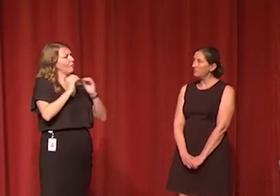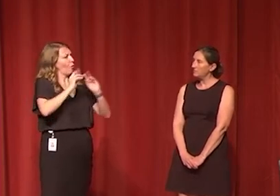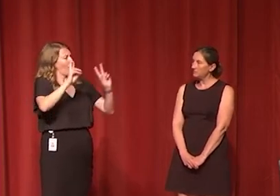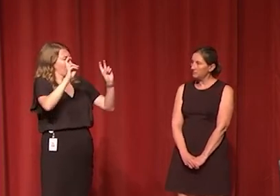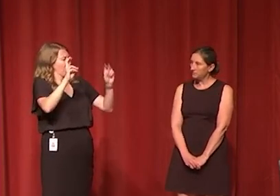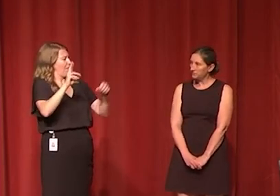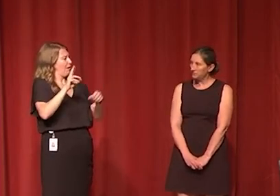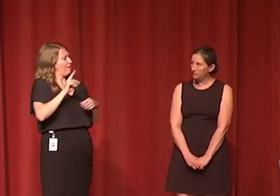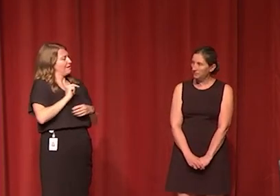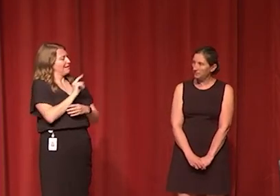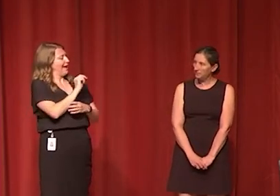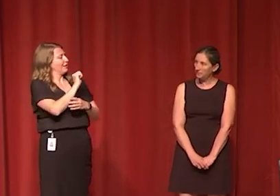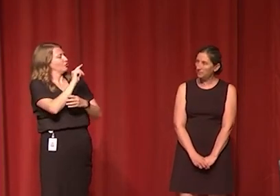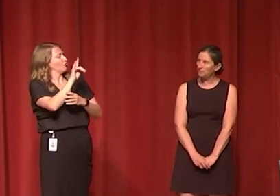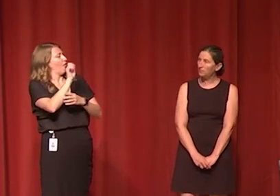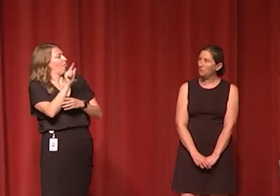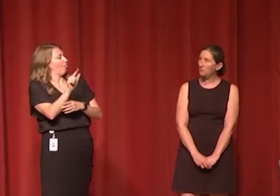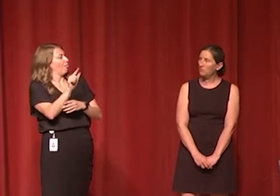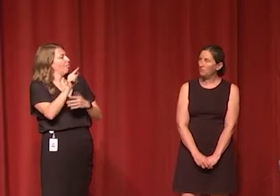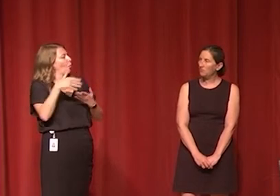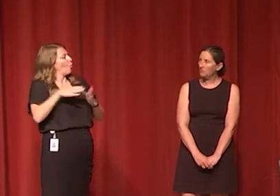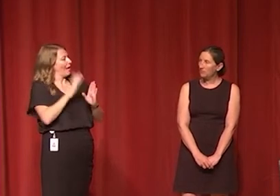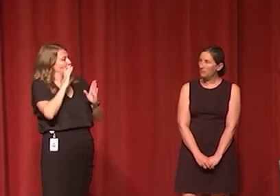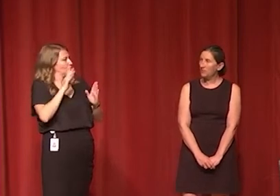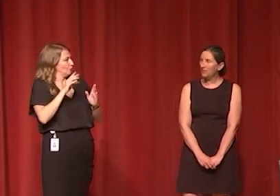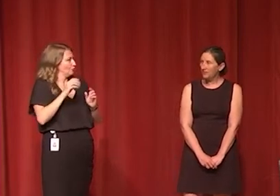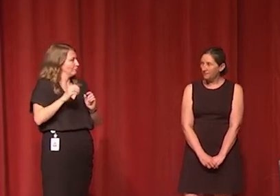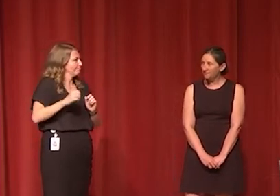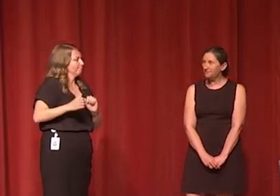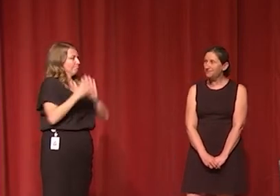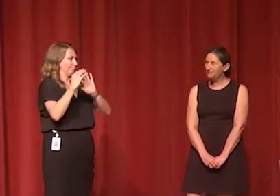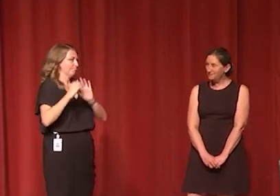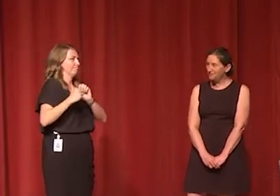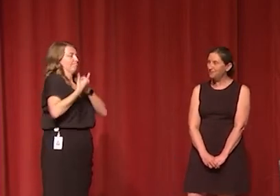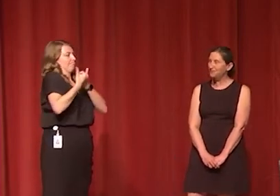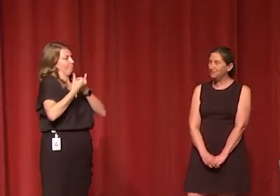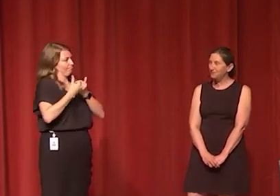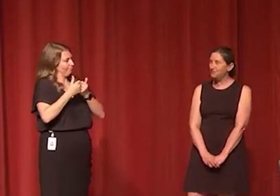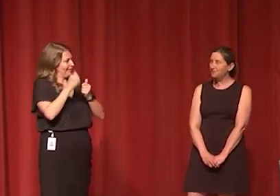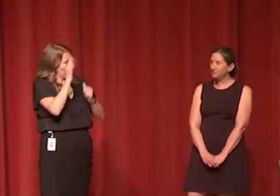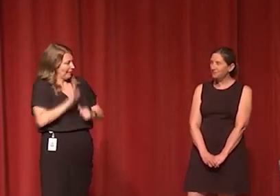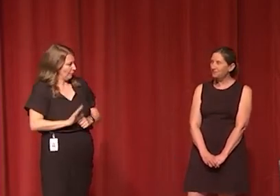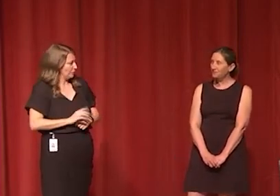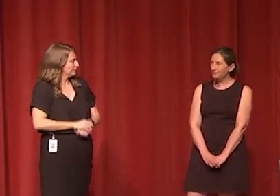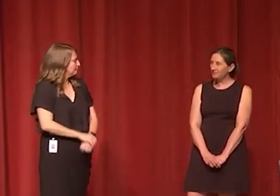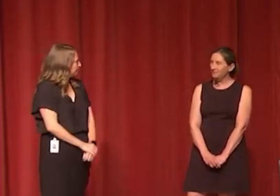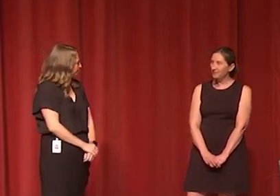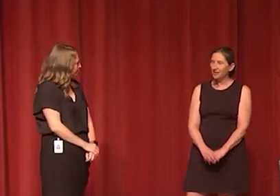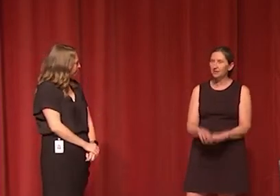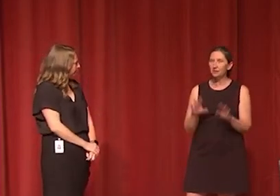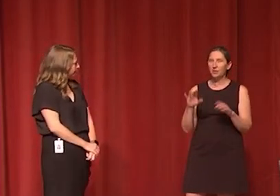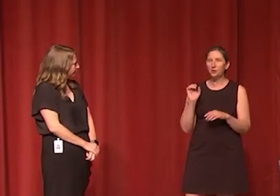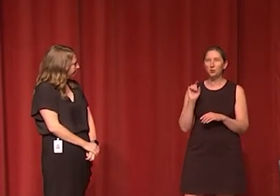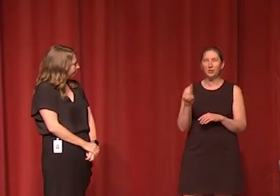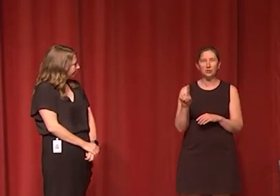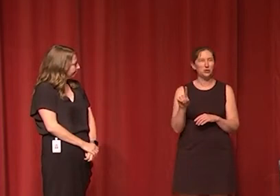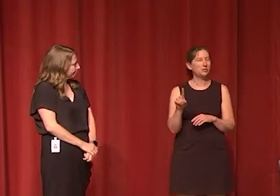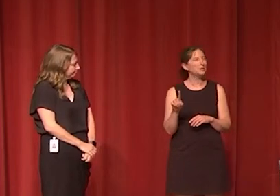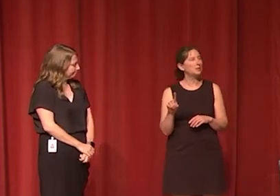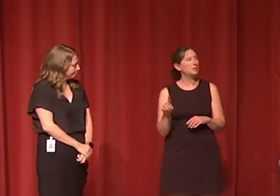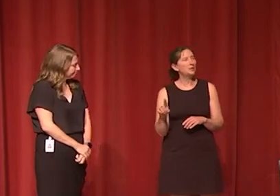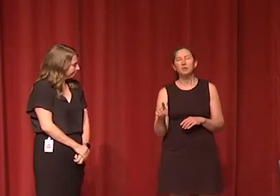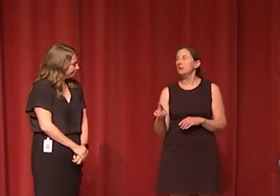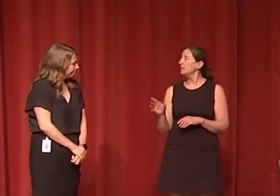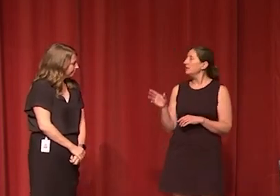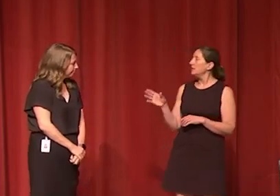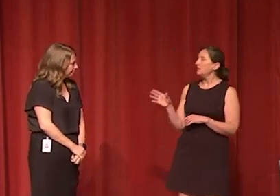Alzheimer's disease? A great question, and I believe that ties into what Dr. Carlson said in regards to